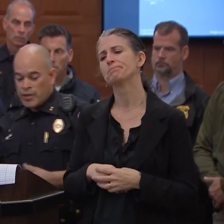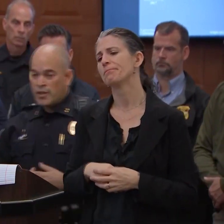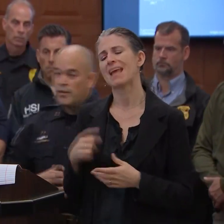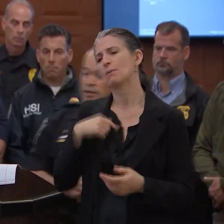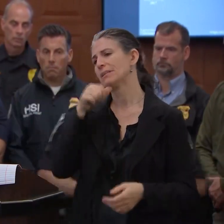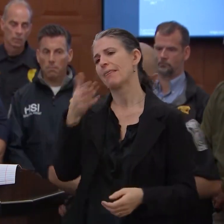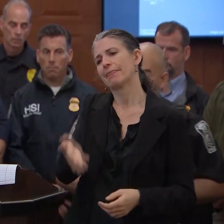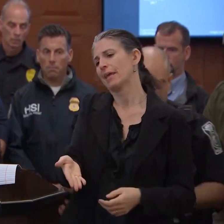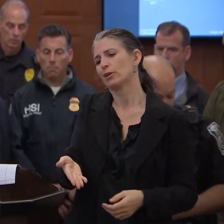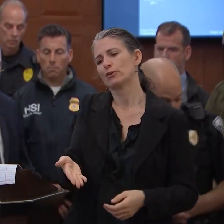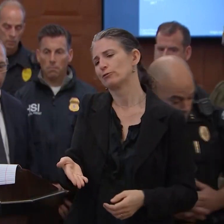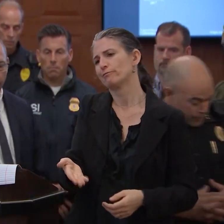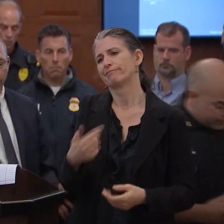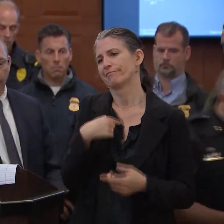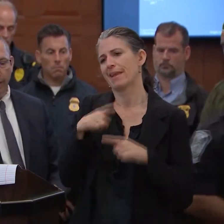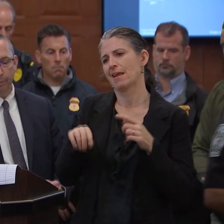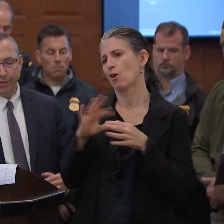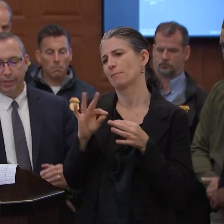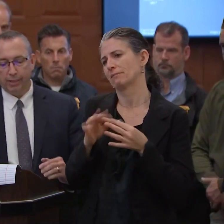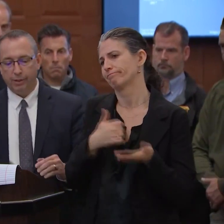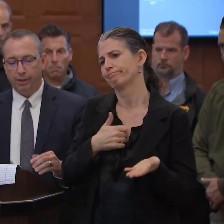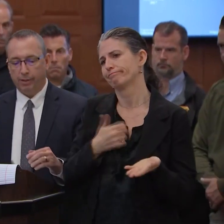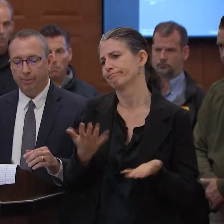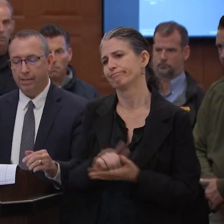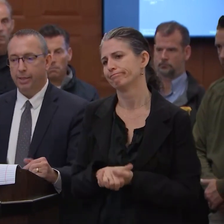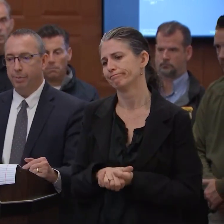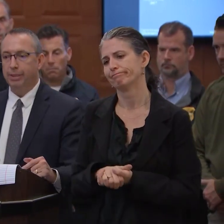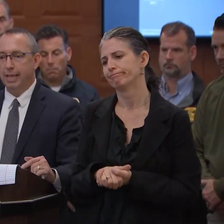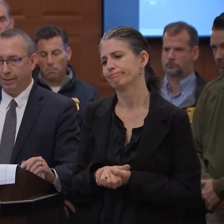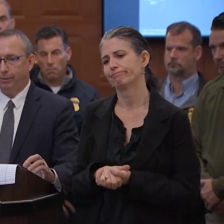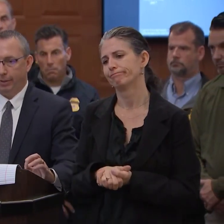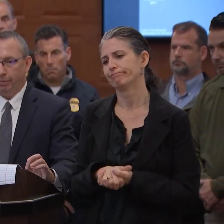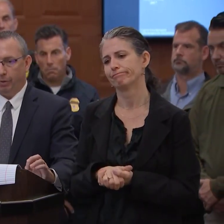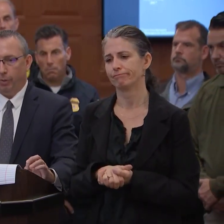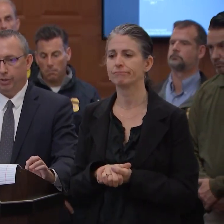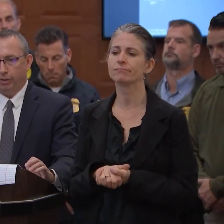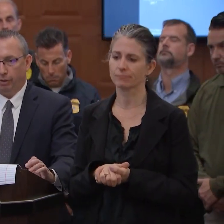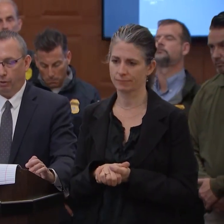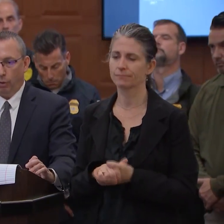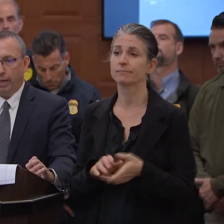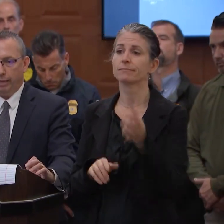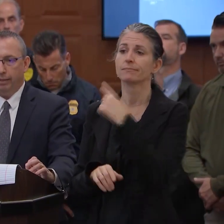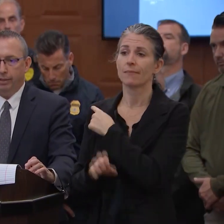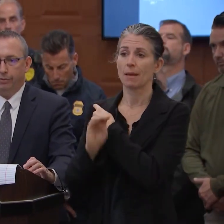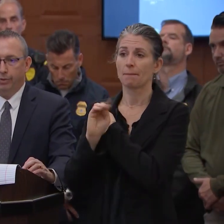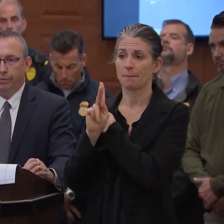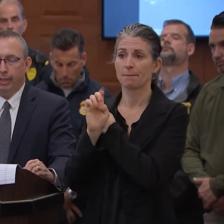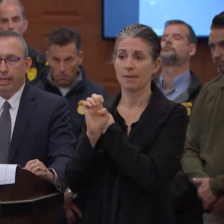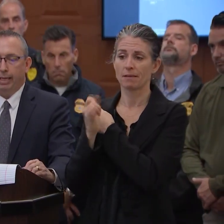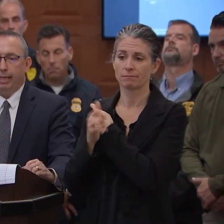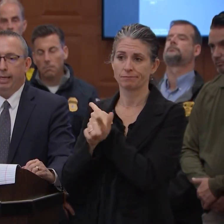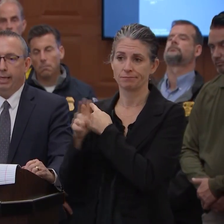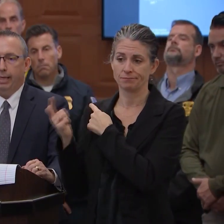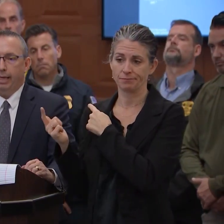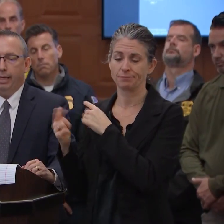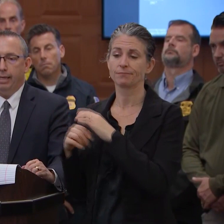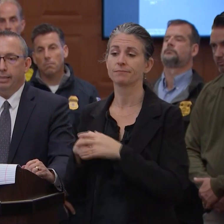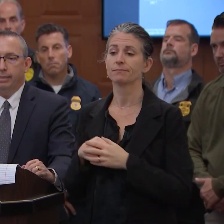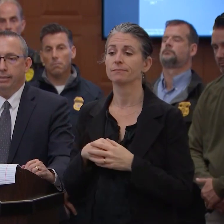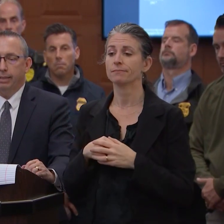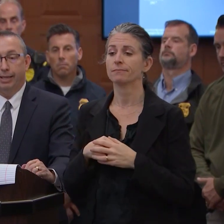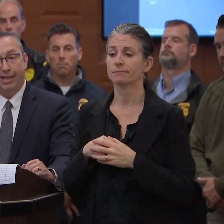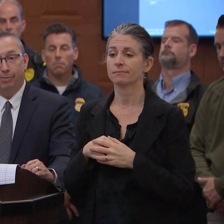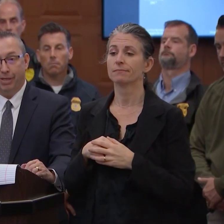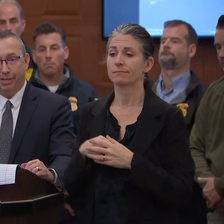back over to the, thank you. I appreciate that. So the Maine State Police Tactical Team are the ones that located this individual.